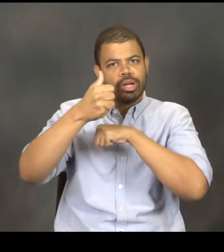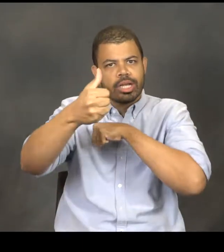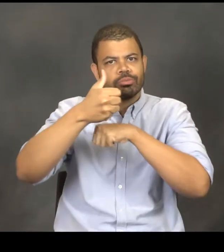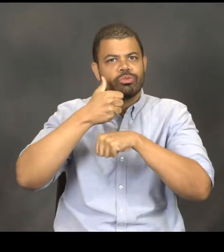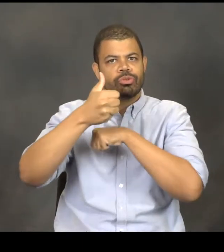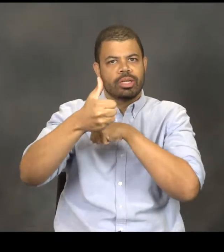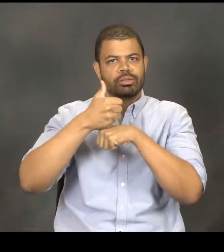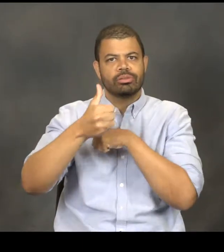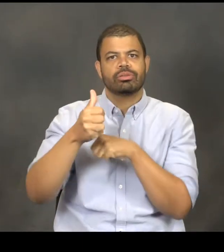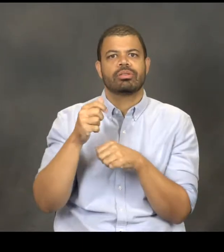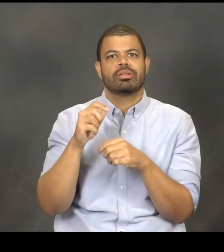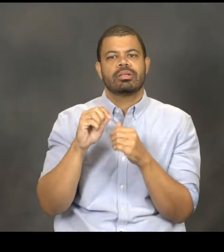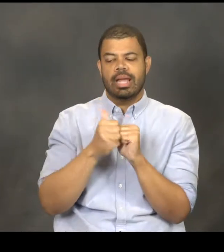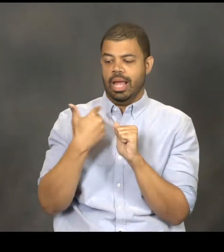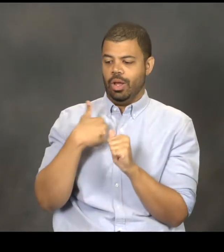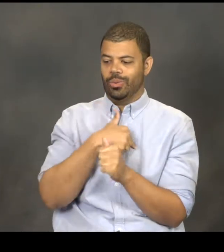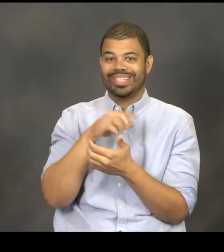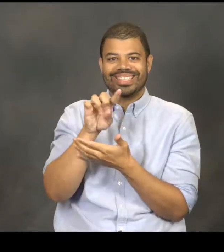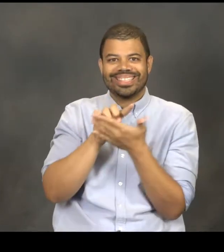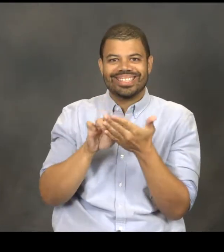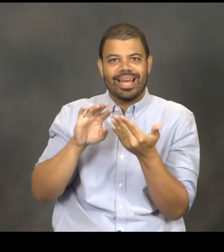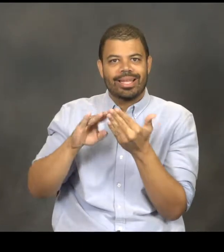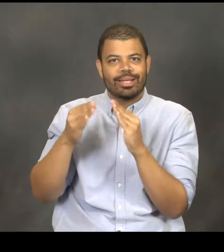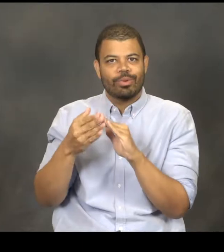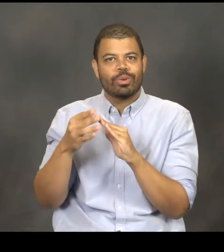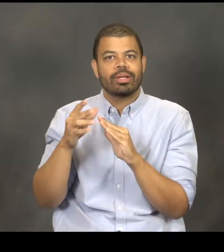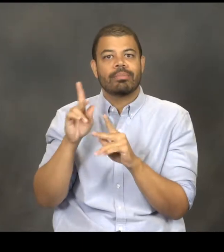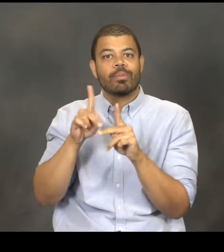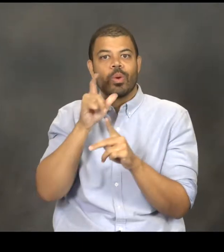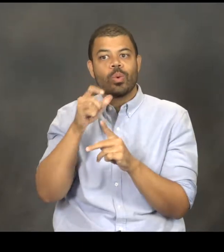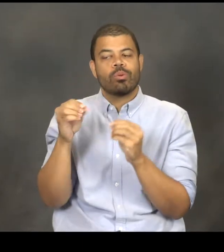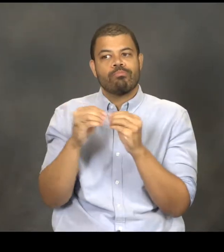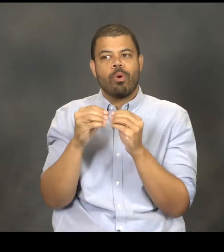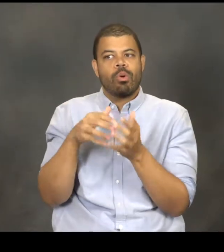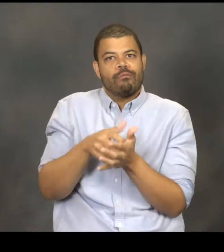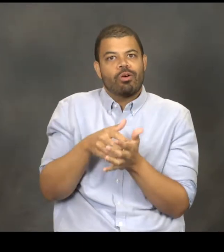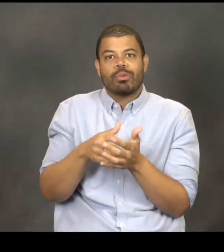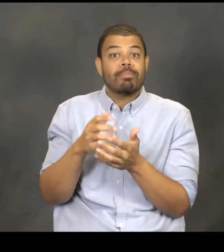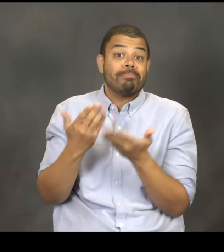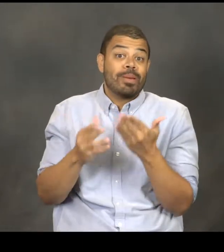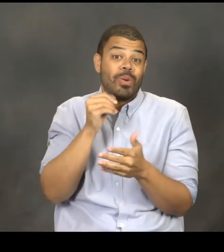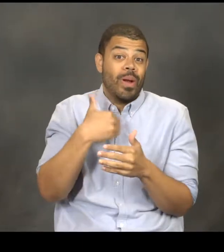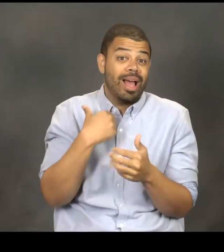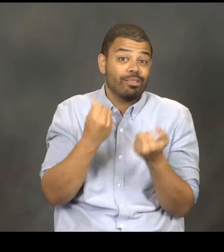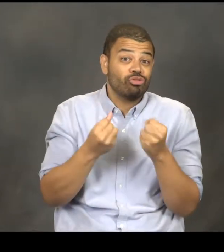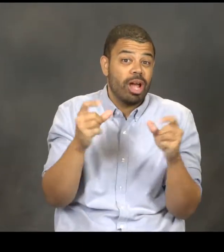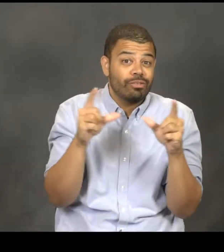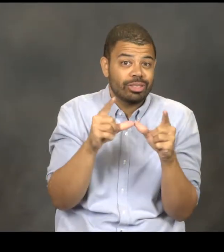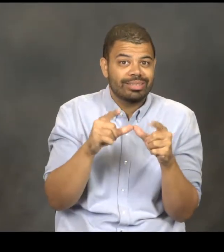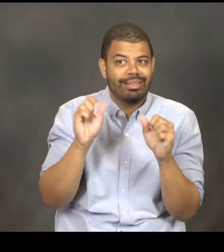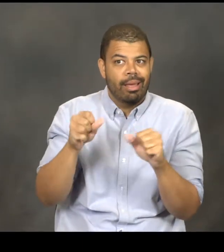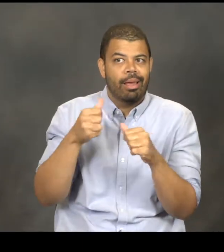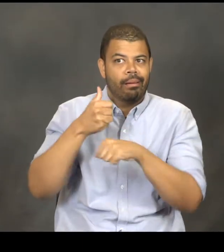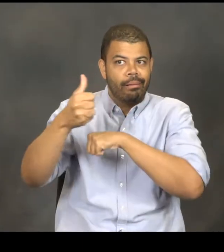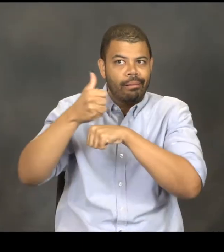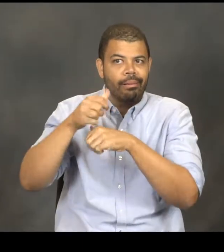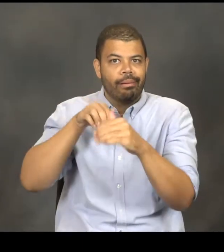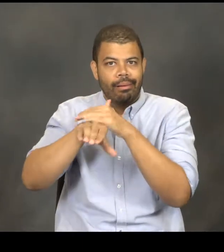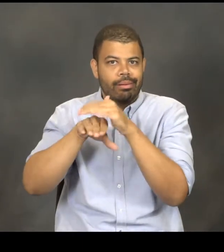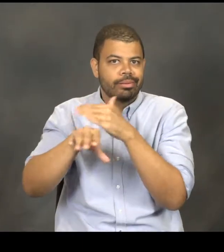of how we design our community for folks that are more vulnerable, don't have a driver's license, things like that.